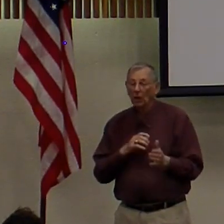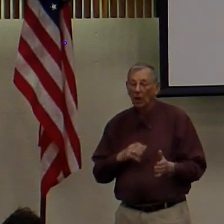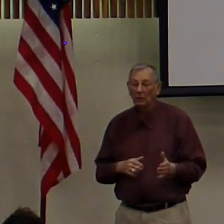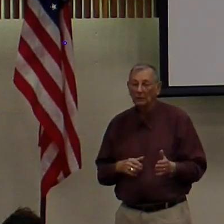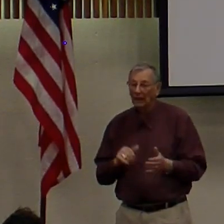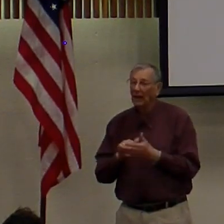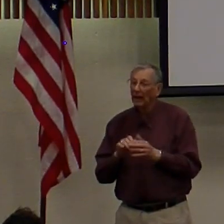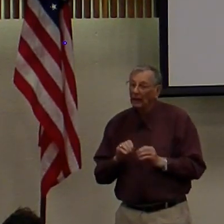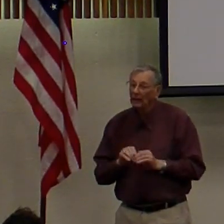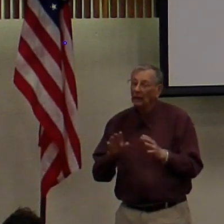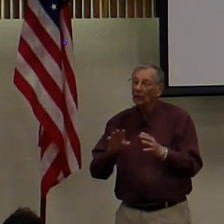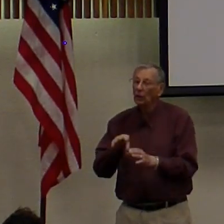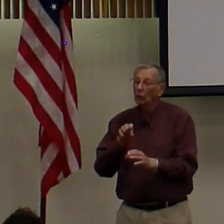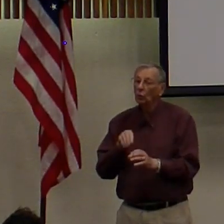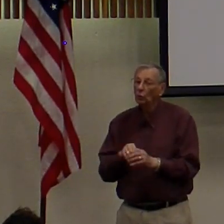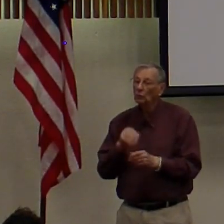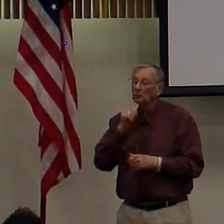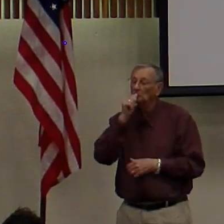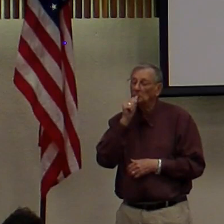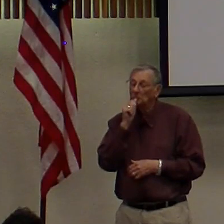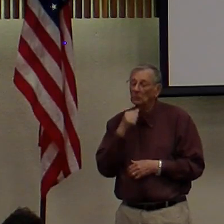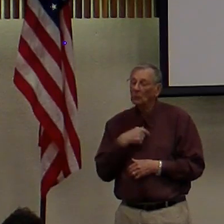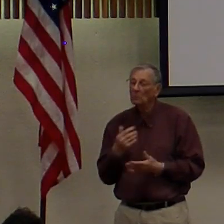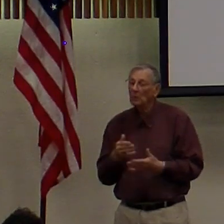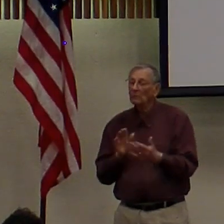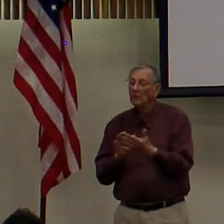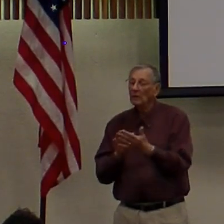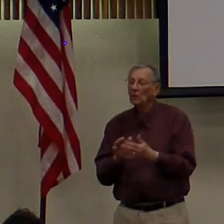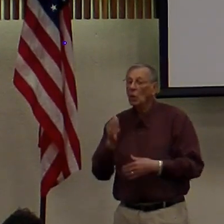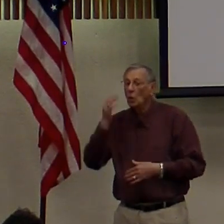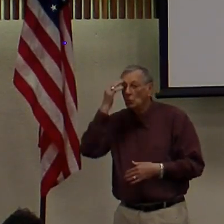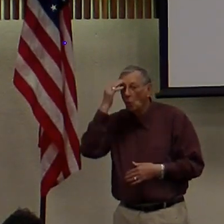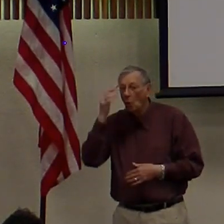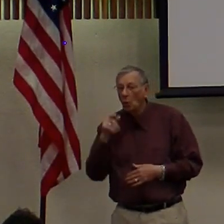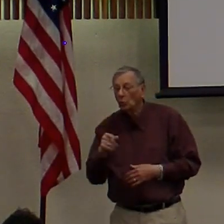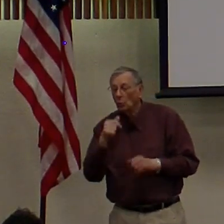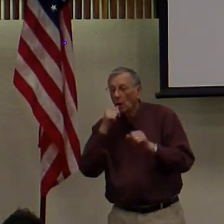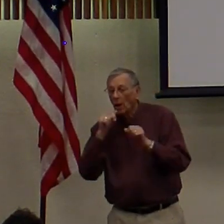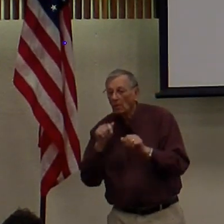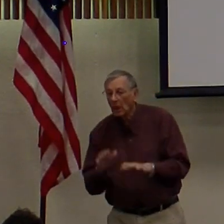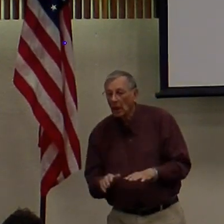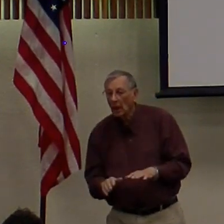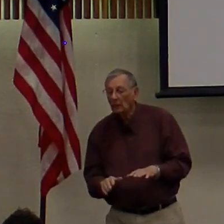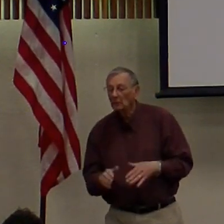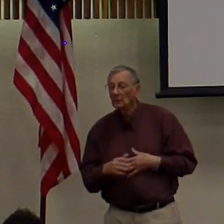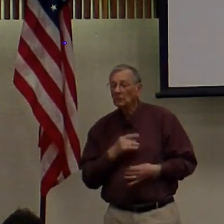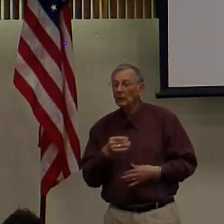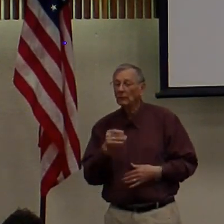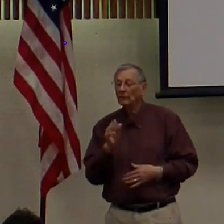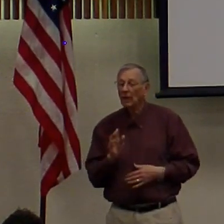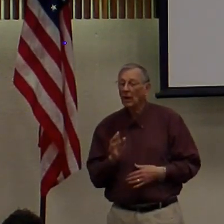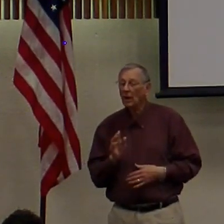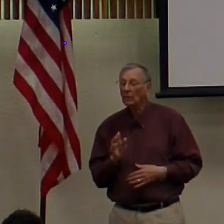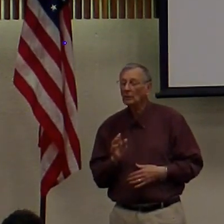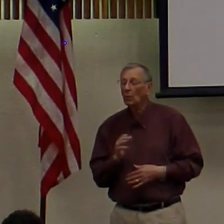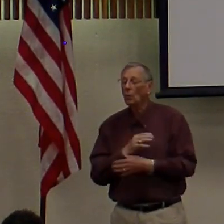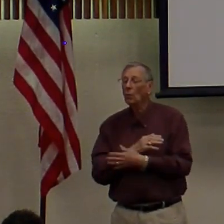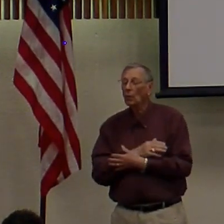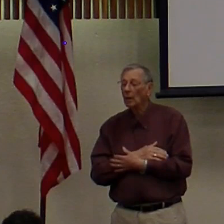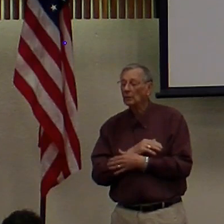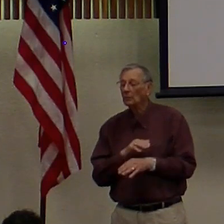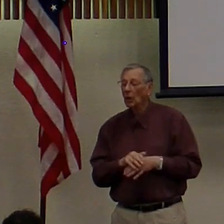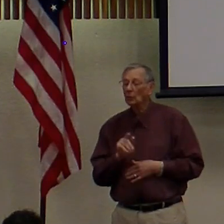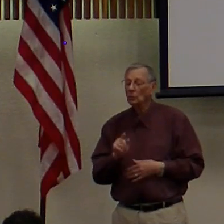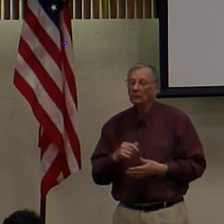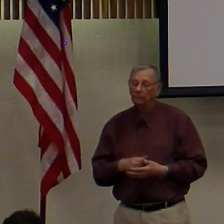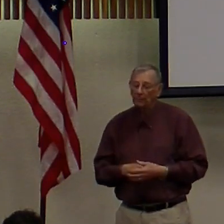that clearly includes the suffering we may endure. Know that you are blessed because the Spirit of God rests